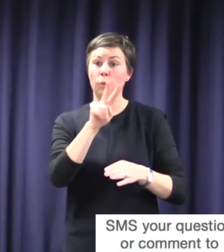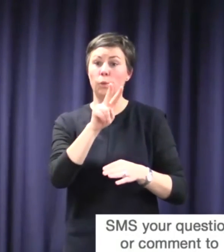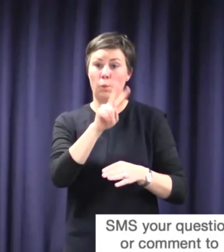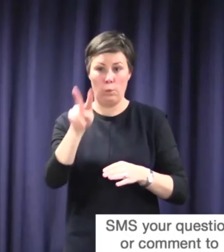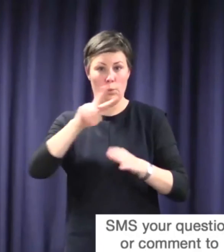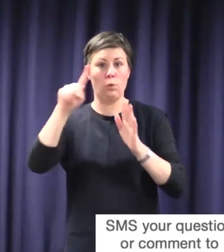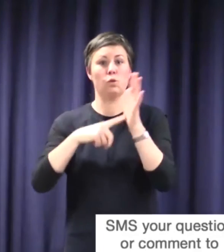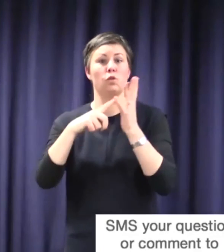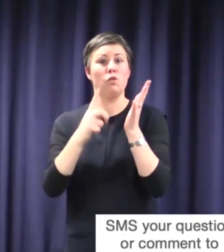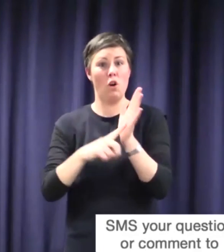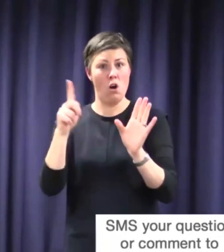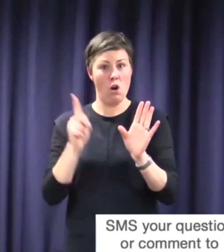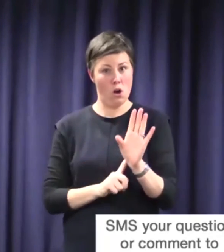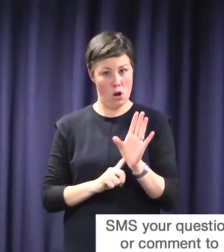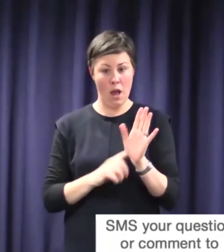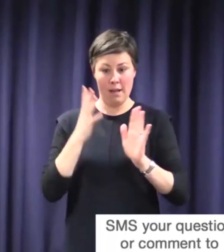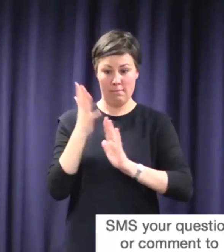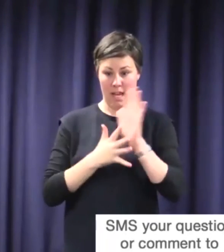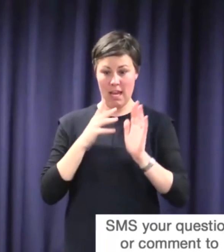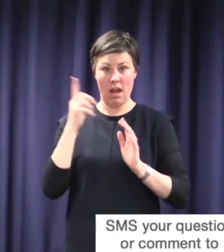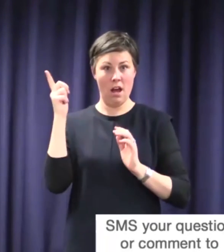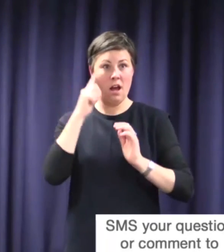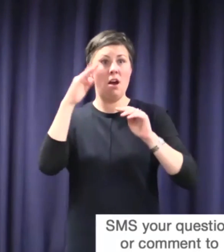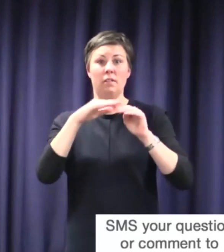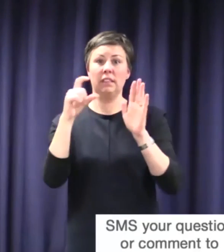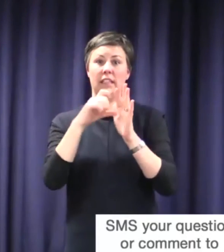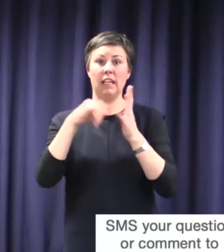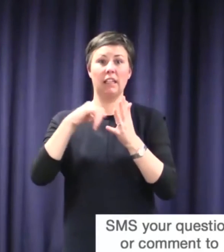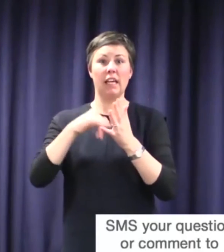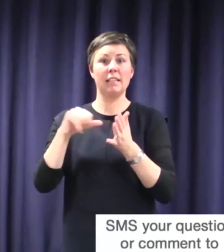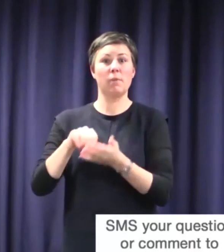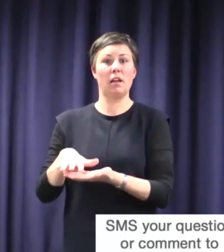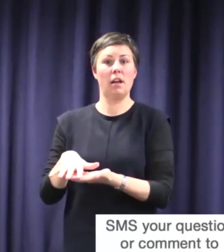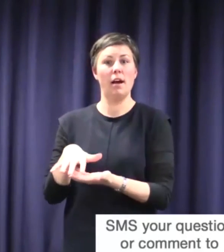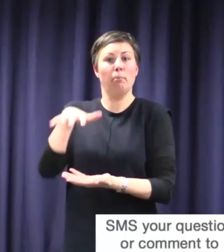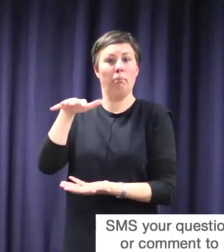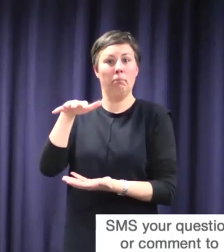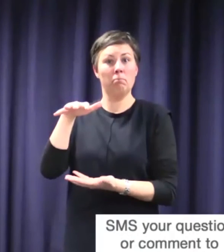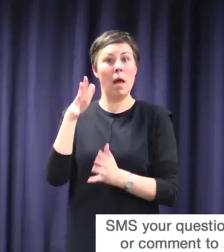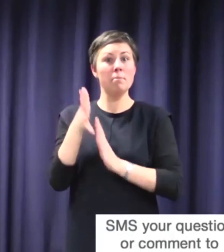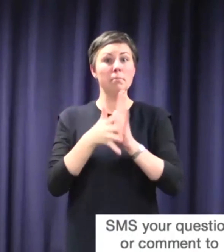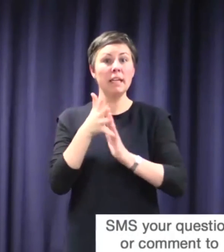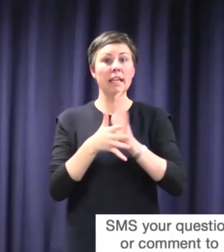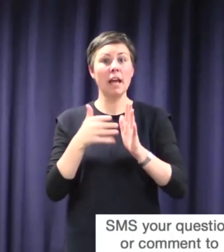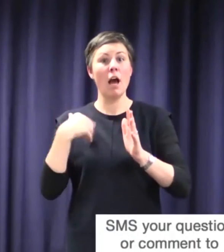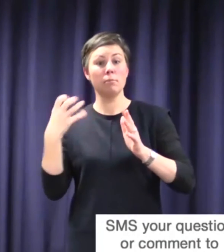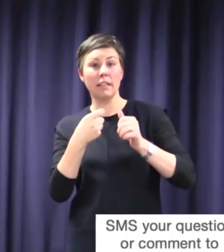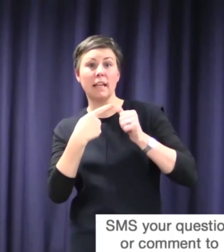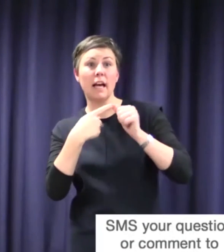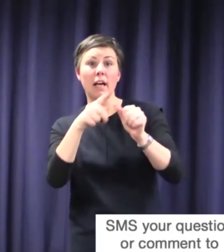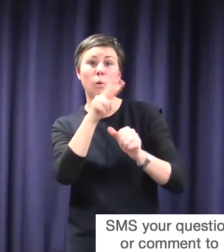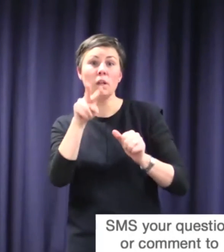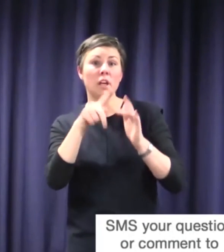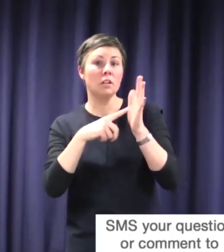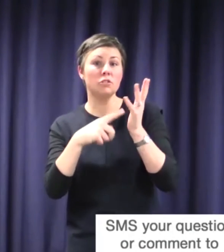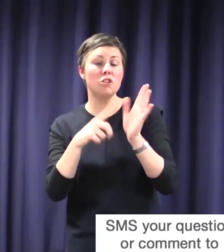with the information that's been shared tonight, and there's been a request, can this deadline be extended to the